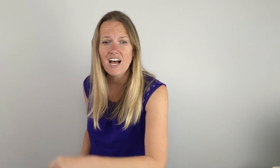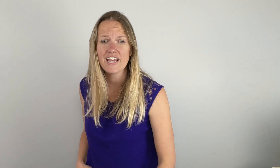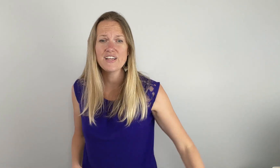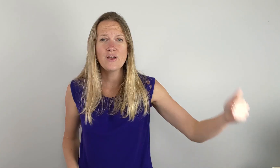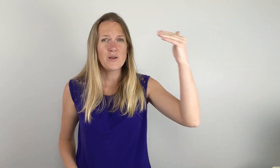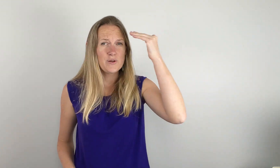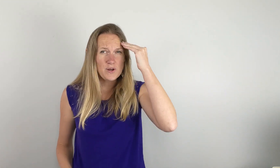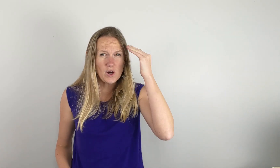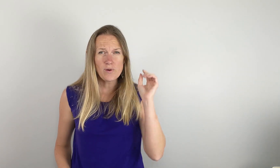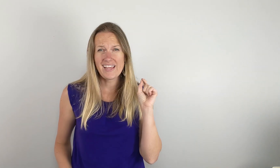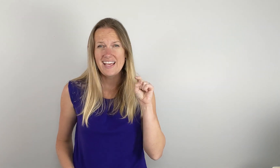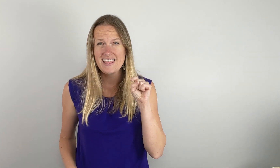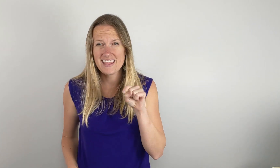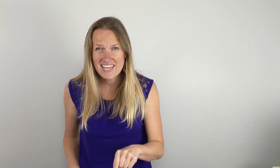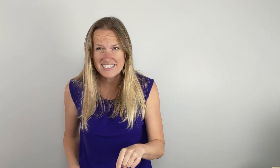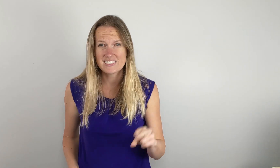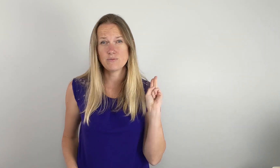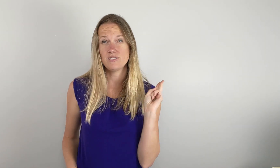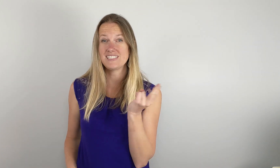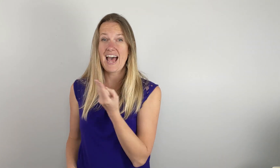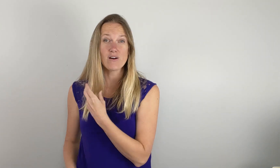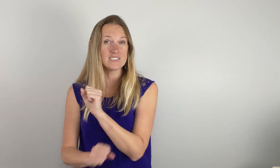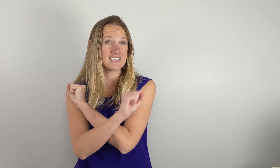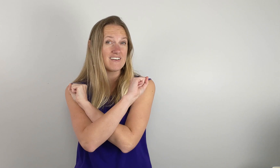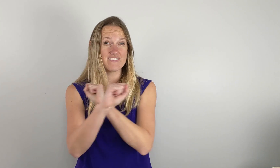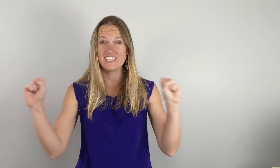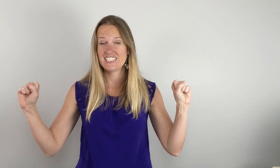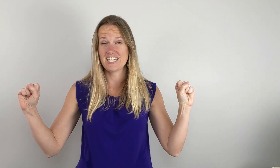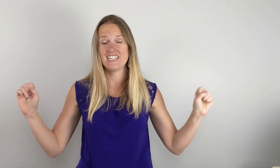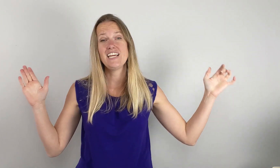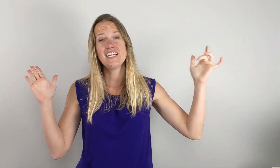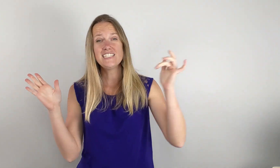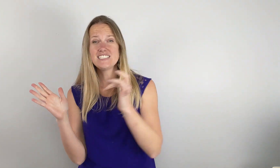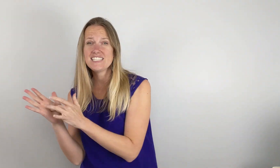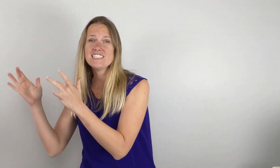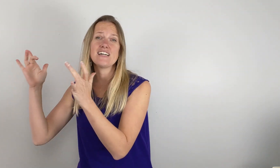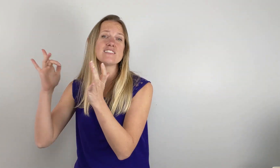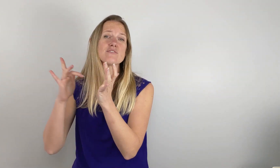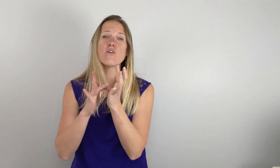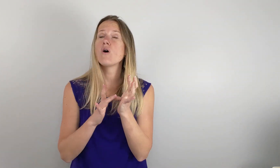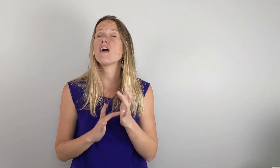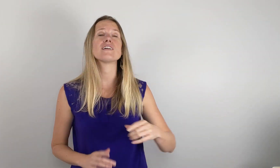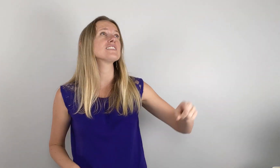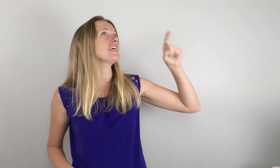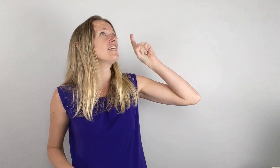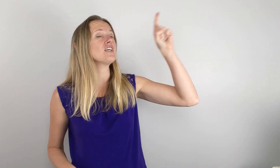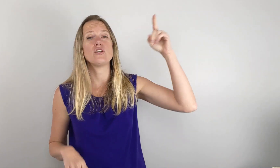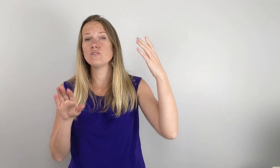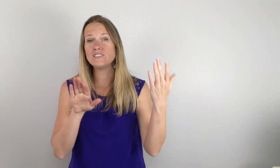side, knowing this was our salvation. Jesus, for our sake, you